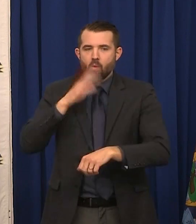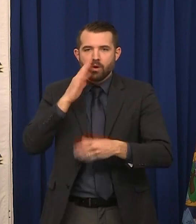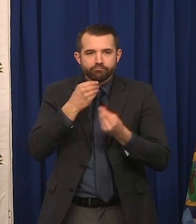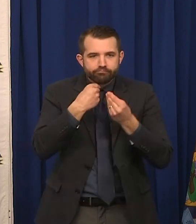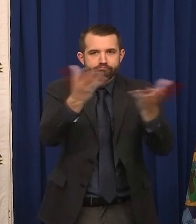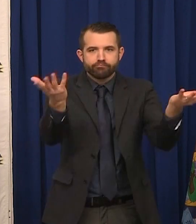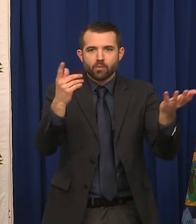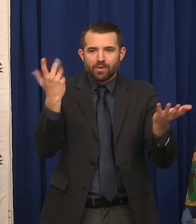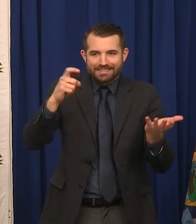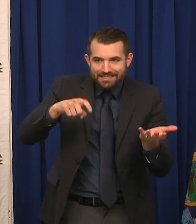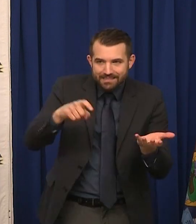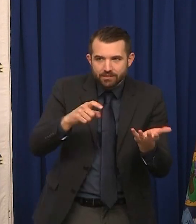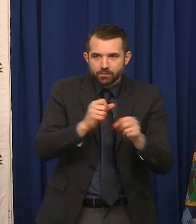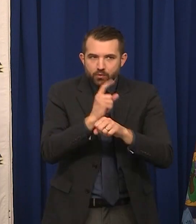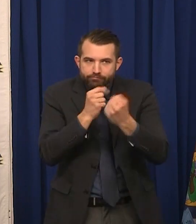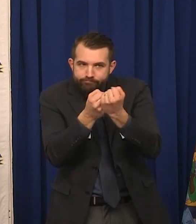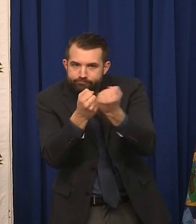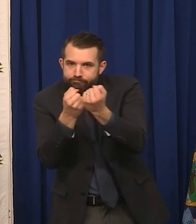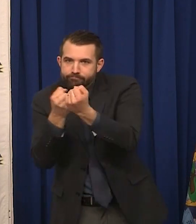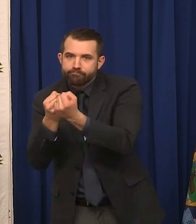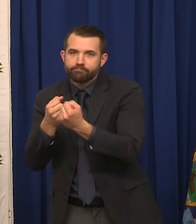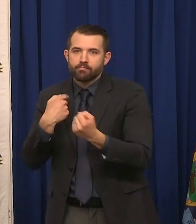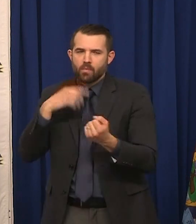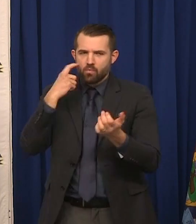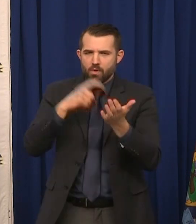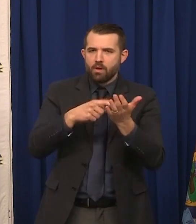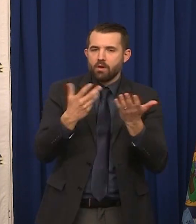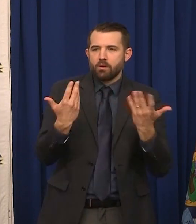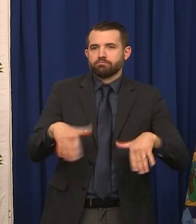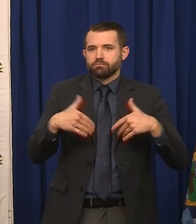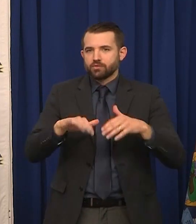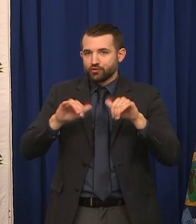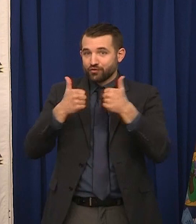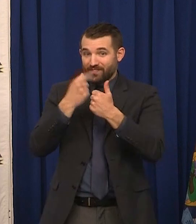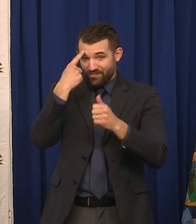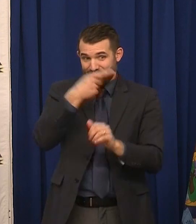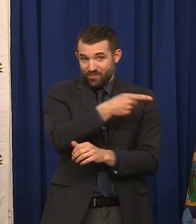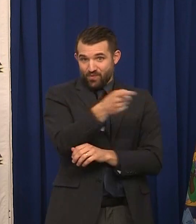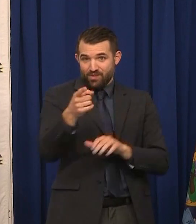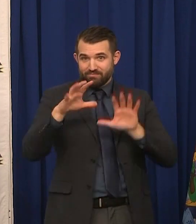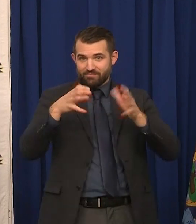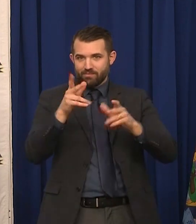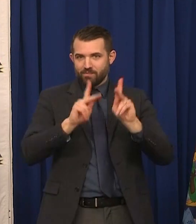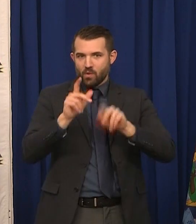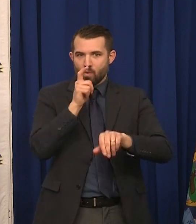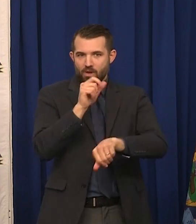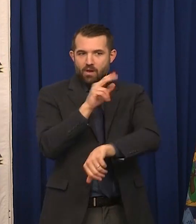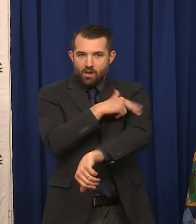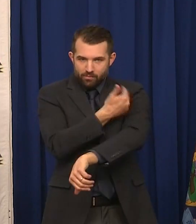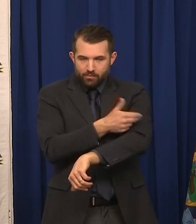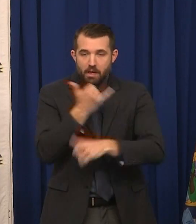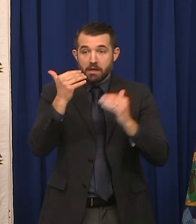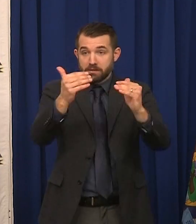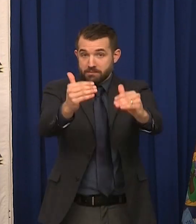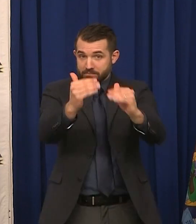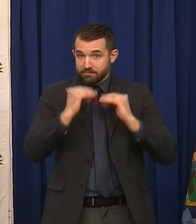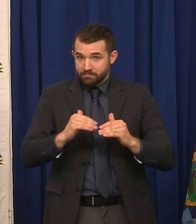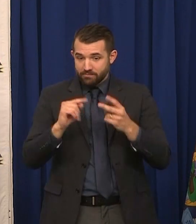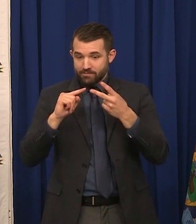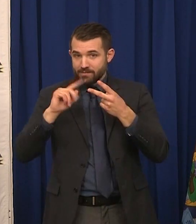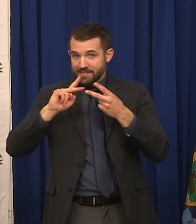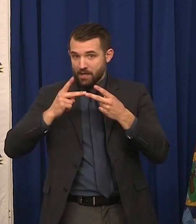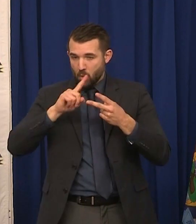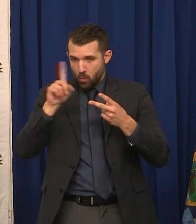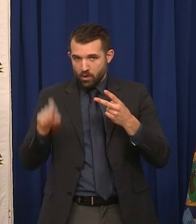fully recognize the challenge this takes. Don, I know you had a second question, so back over to you. I did. Thank you very much,